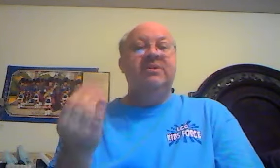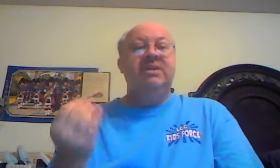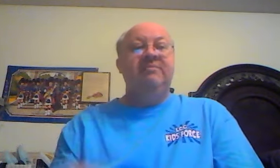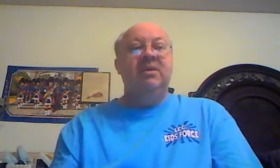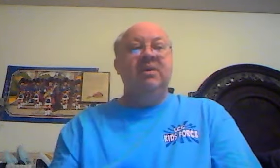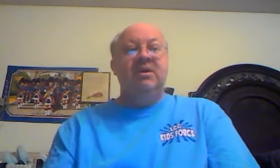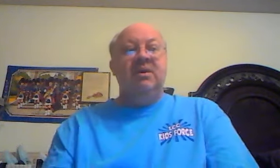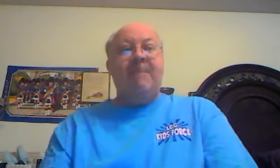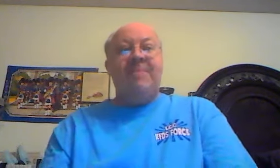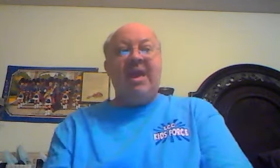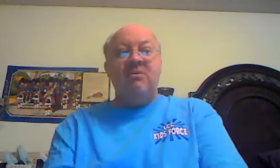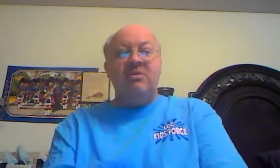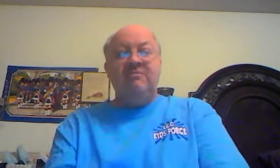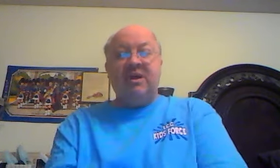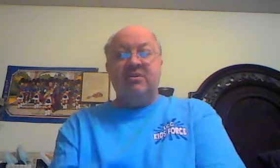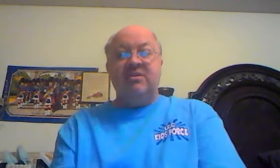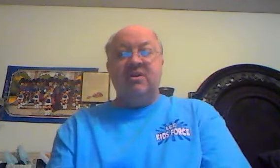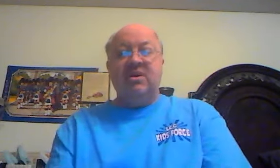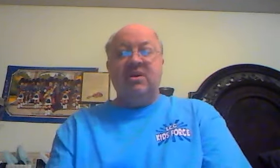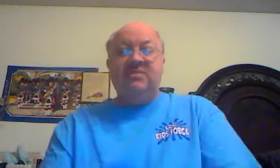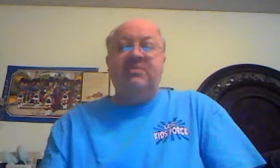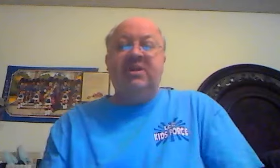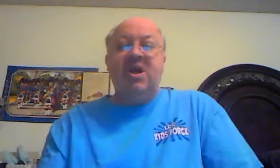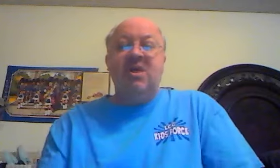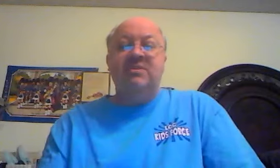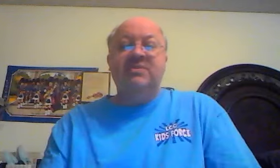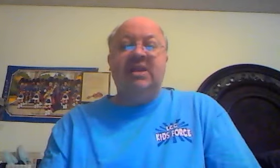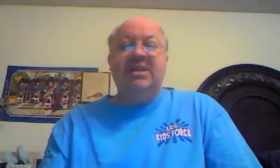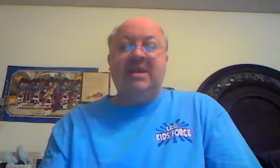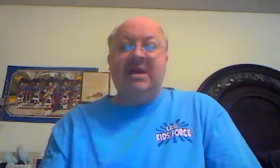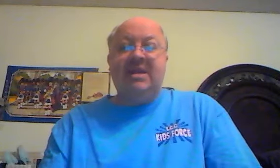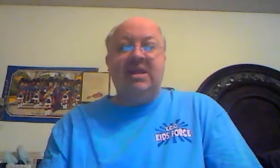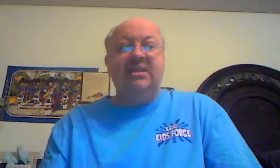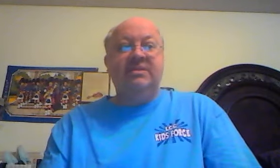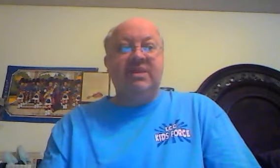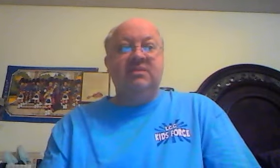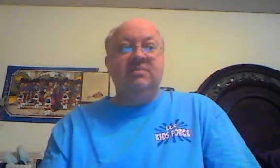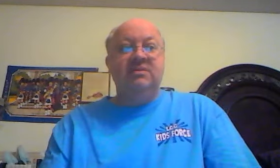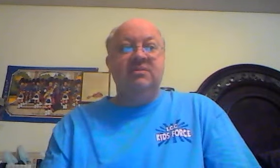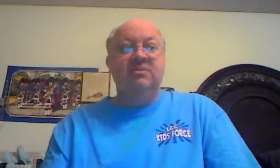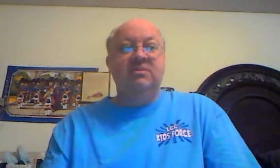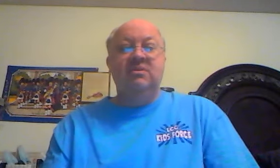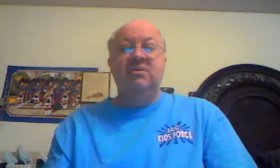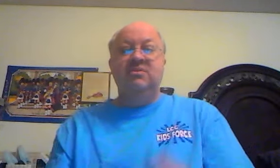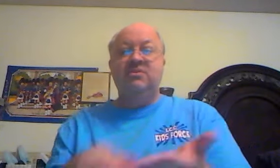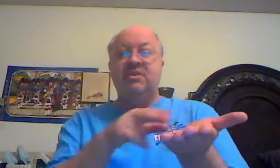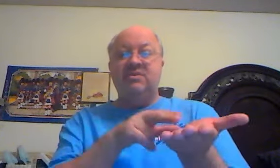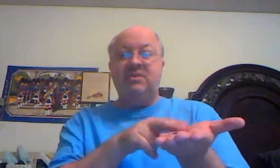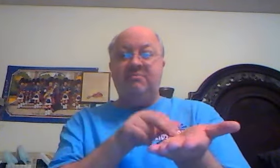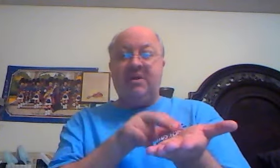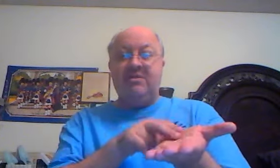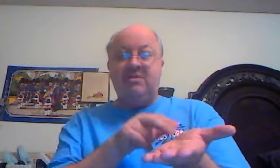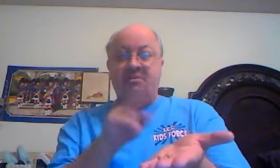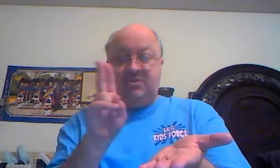$14. A pound of butter costs $3.99. So you're going to start with butter, the 2